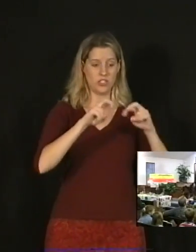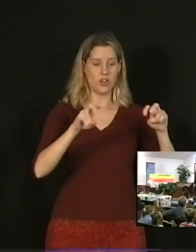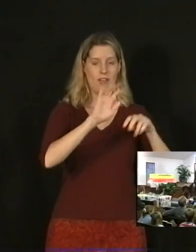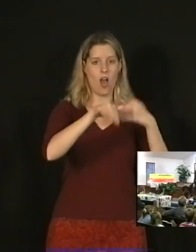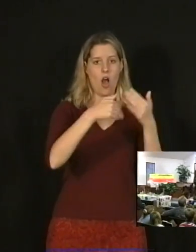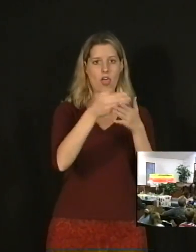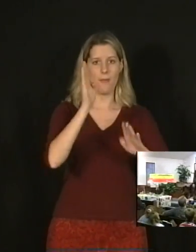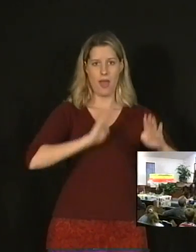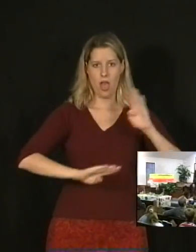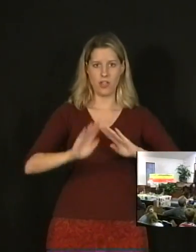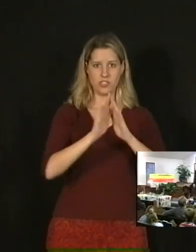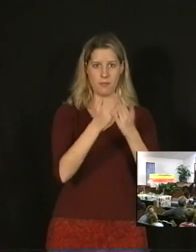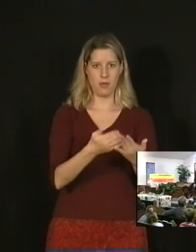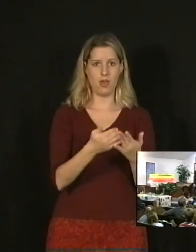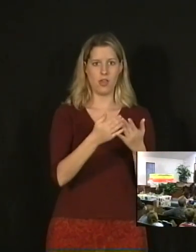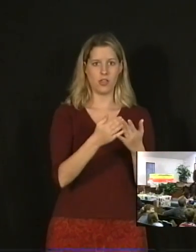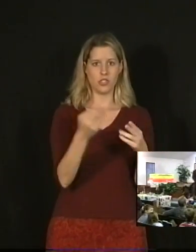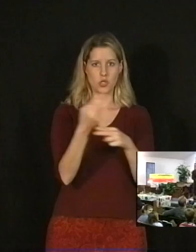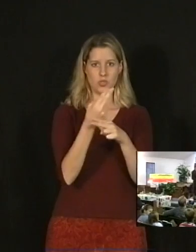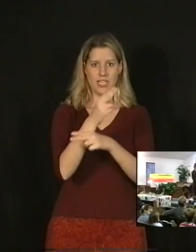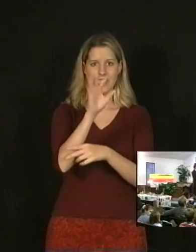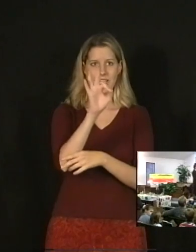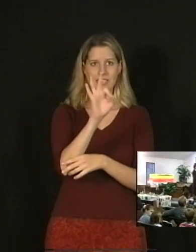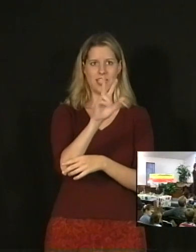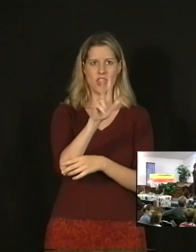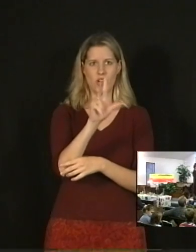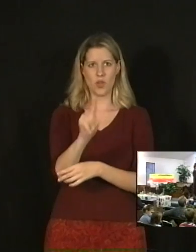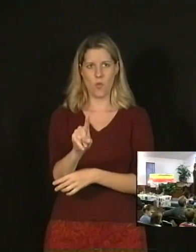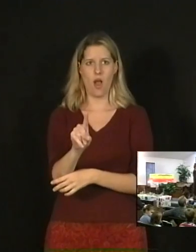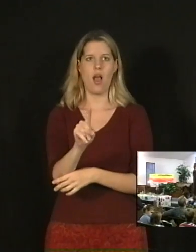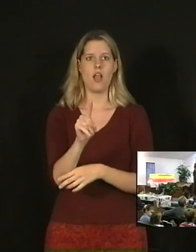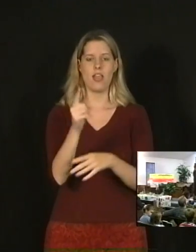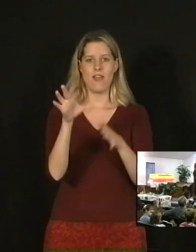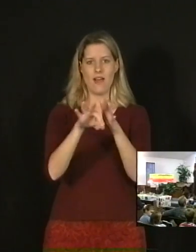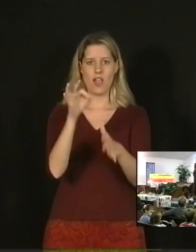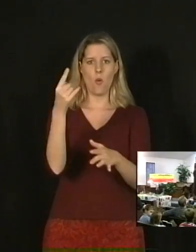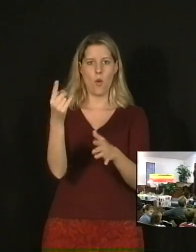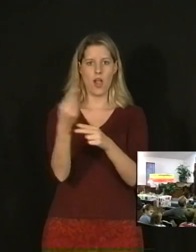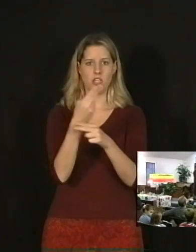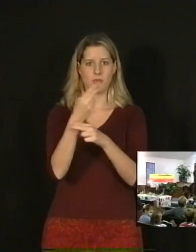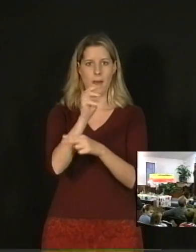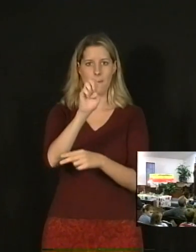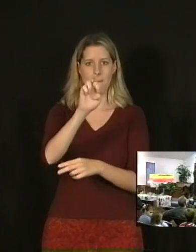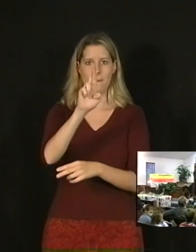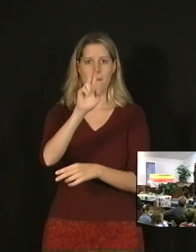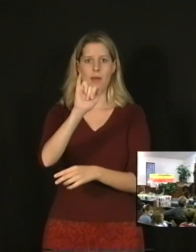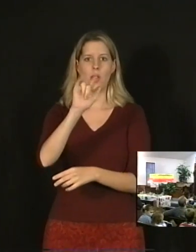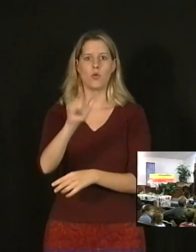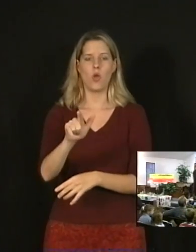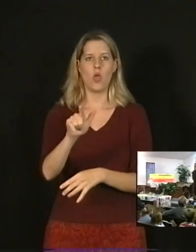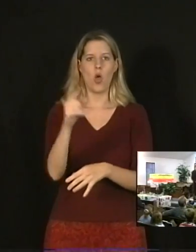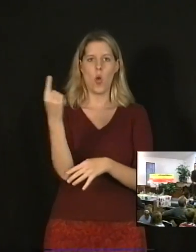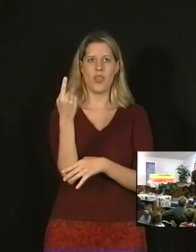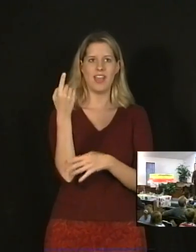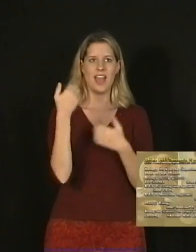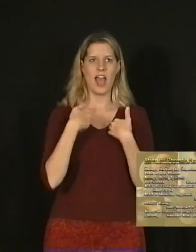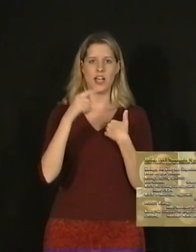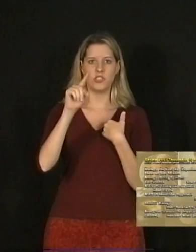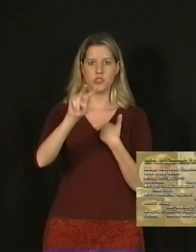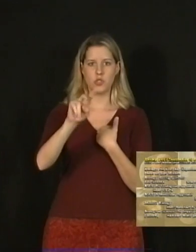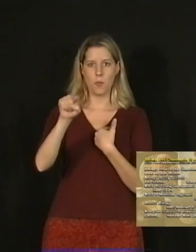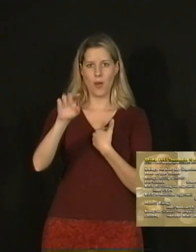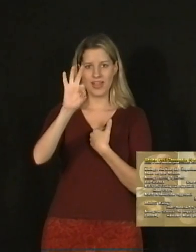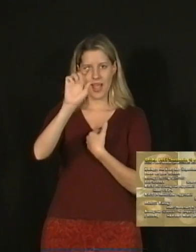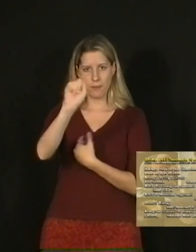in 1991, and they found out the one used by Merrill, called Biology and Everyday Experience, only had 2.9% of